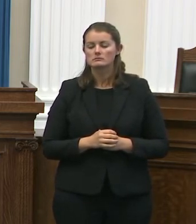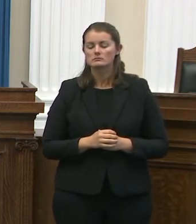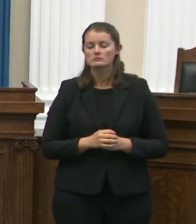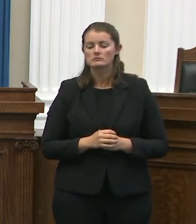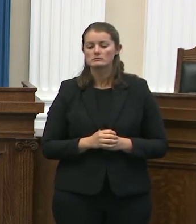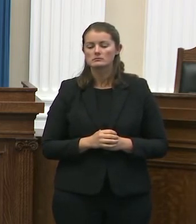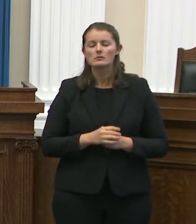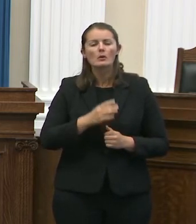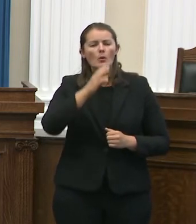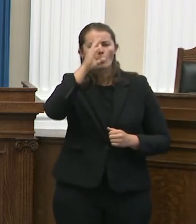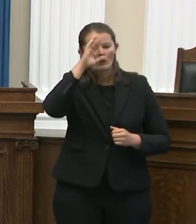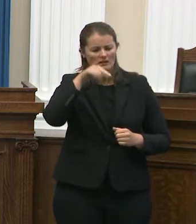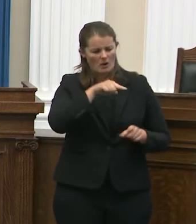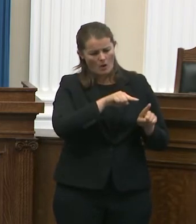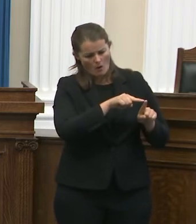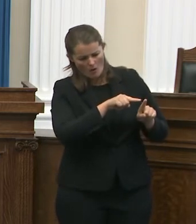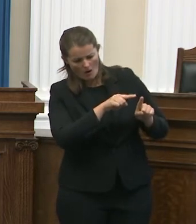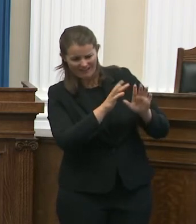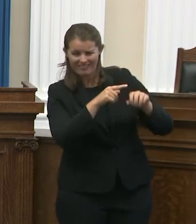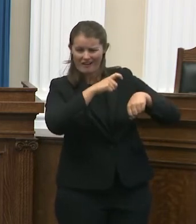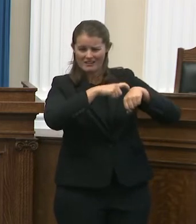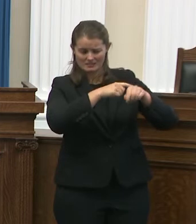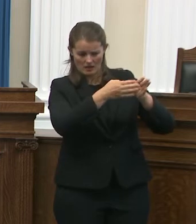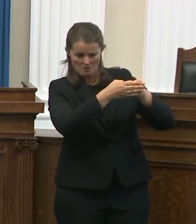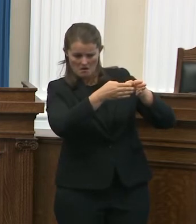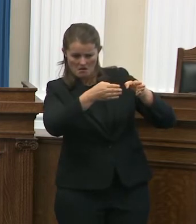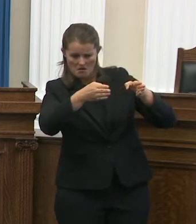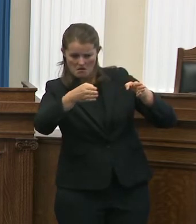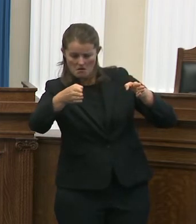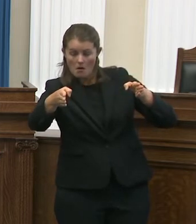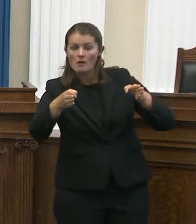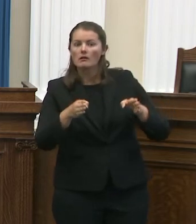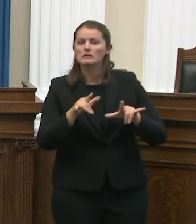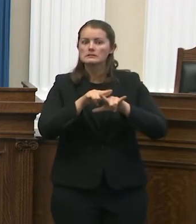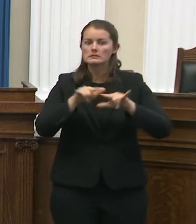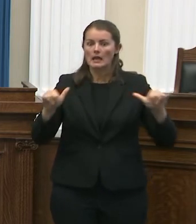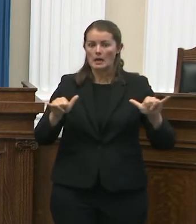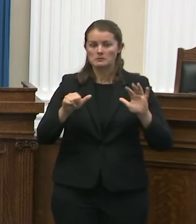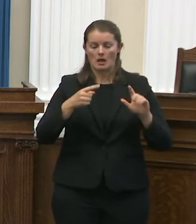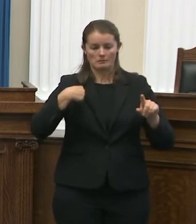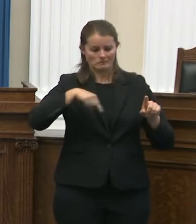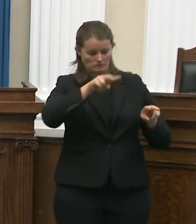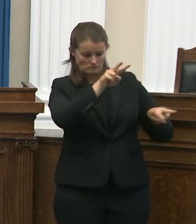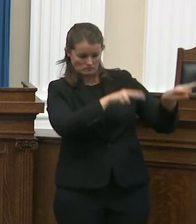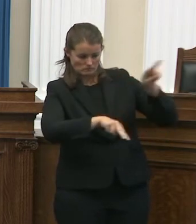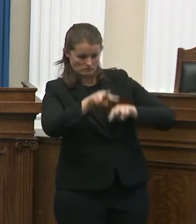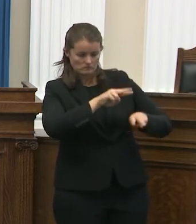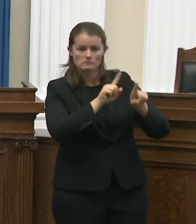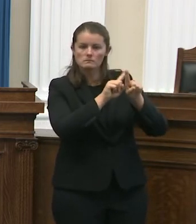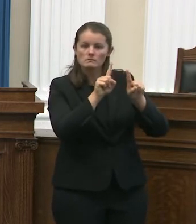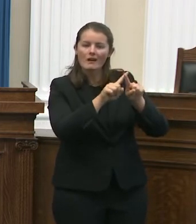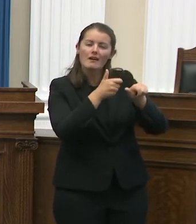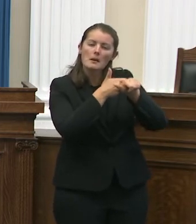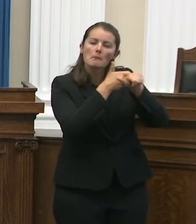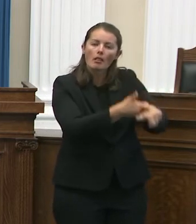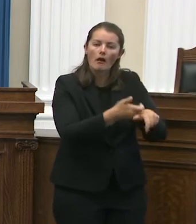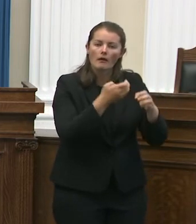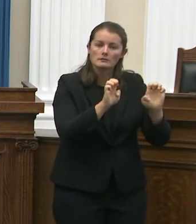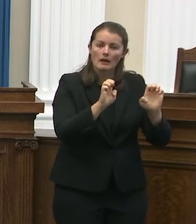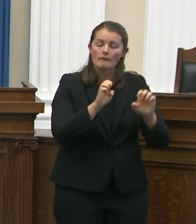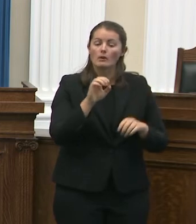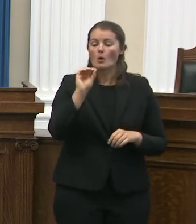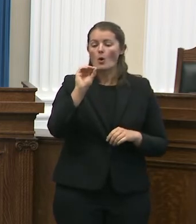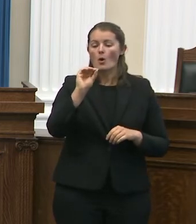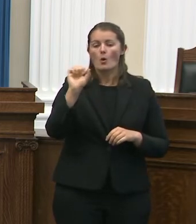time to reflect the changes, the state has also been watching compliance efforts led by OSHA and complemented by efforts